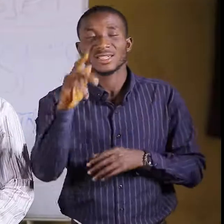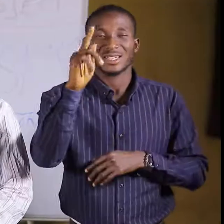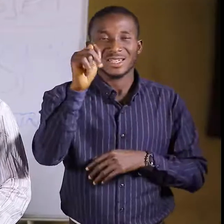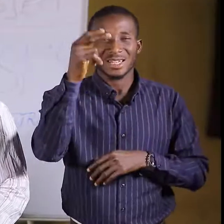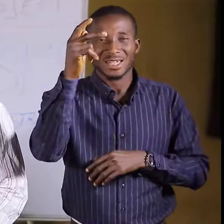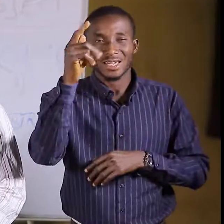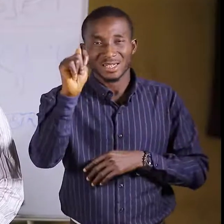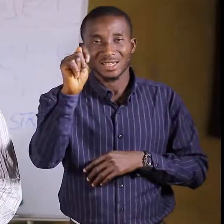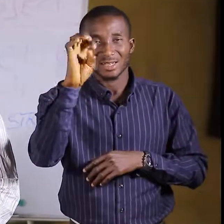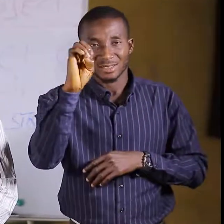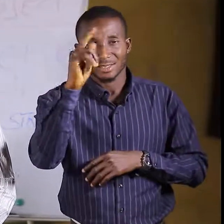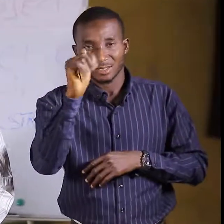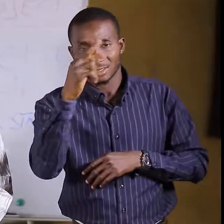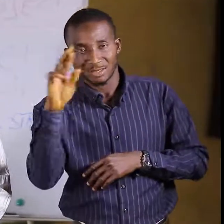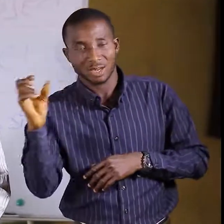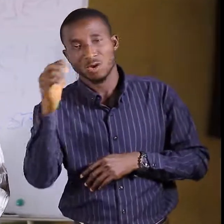tetragonal unit cell,